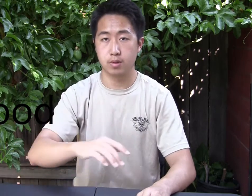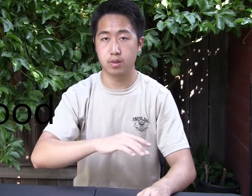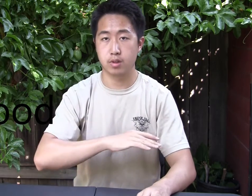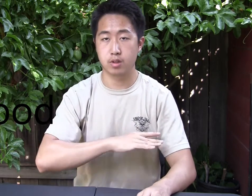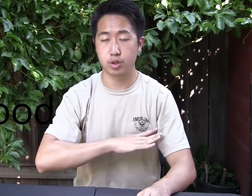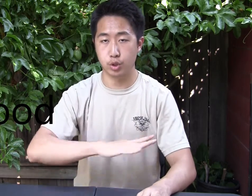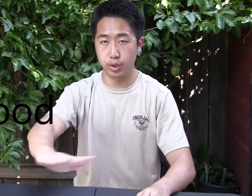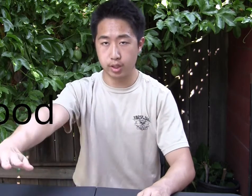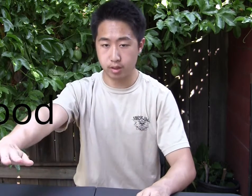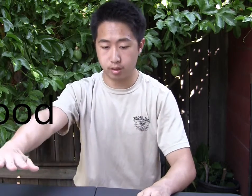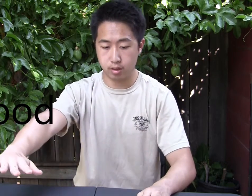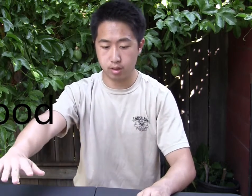Good.